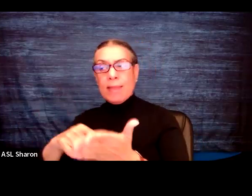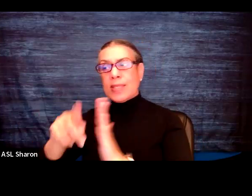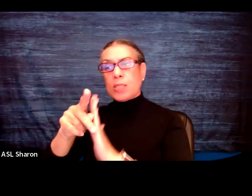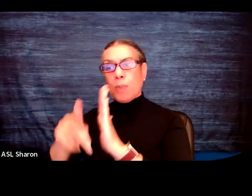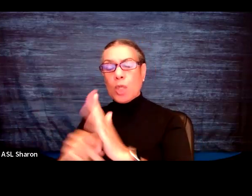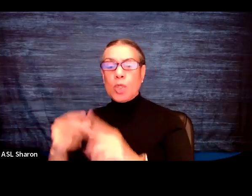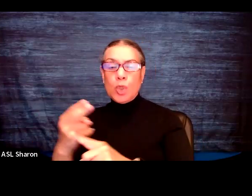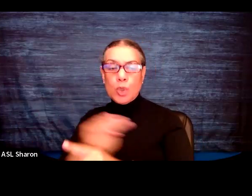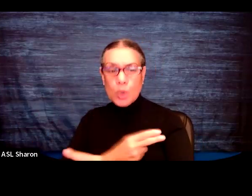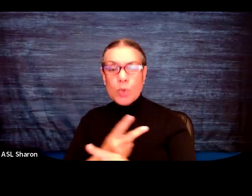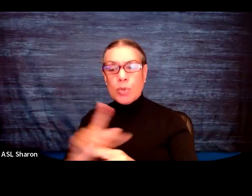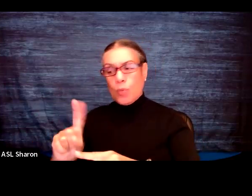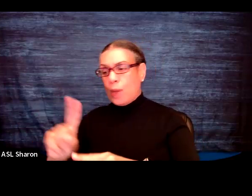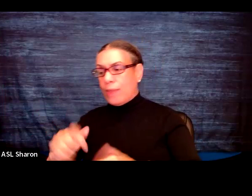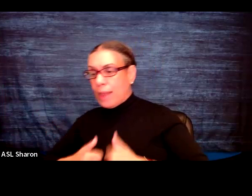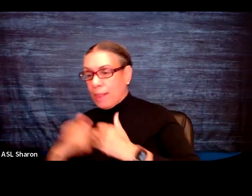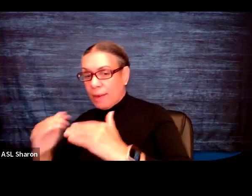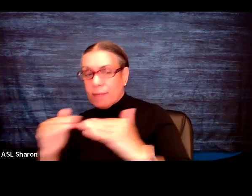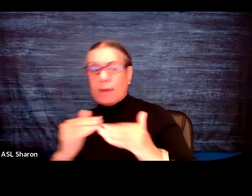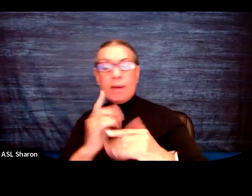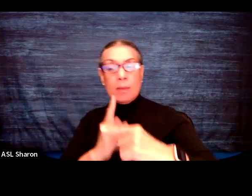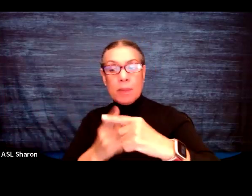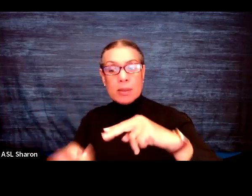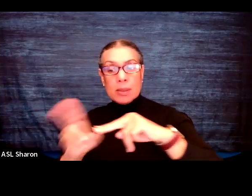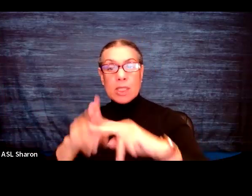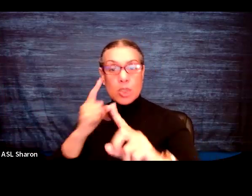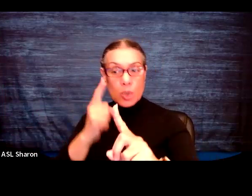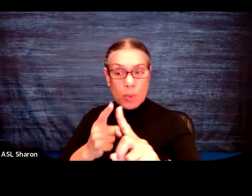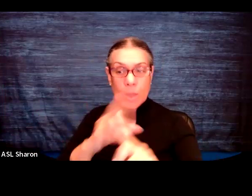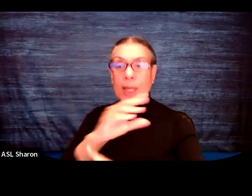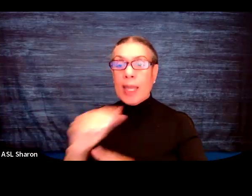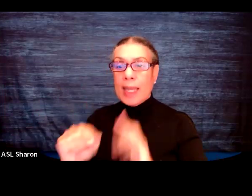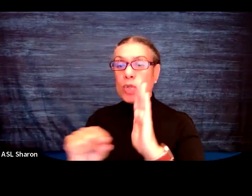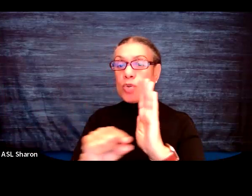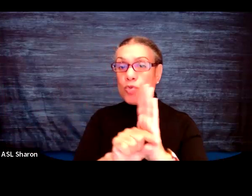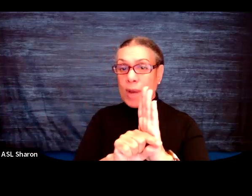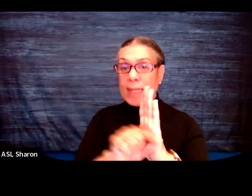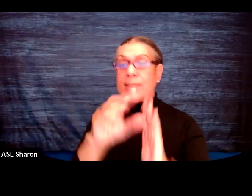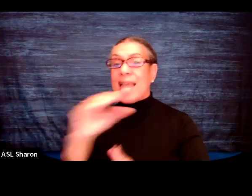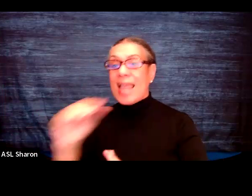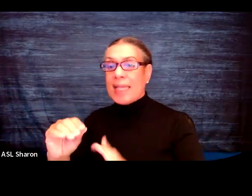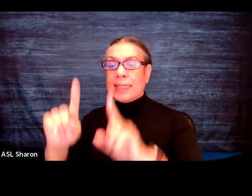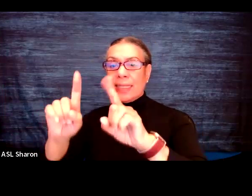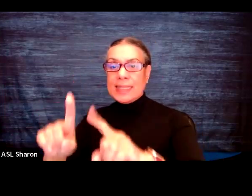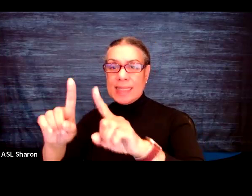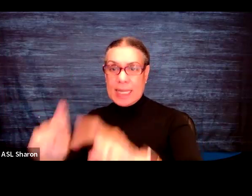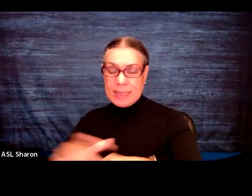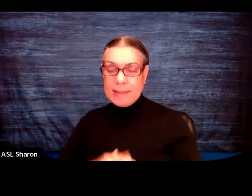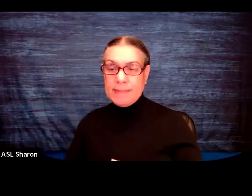used socioeconomic tiers, the additional points, and then grades and a test score for students. And then